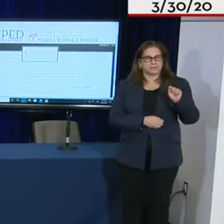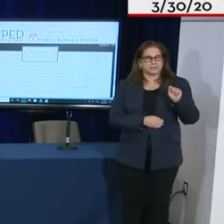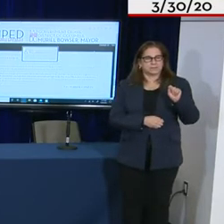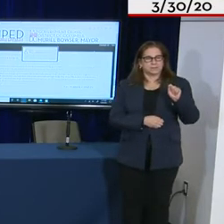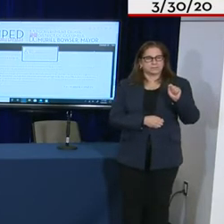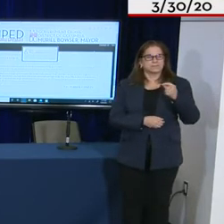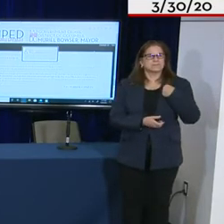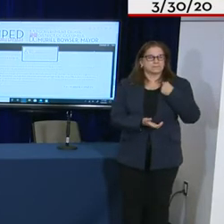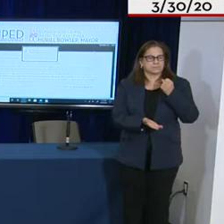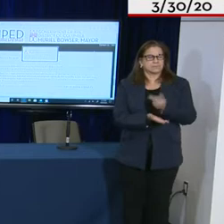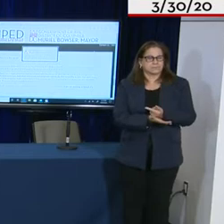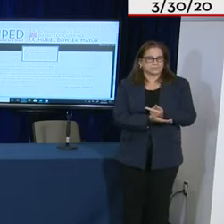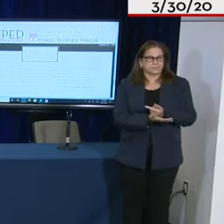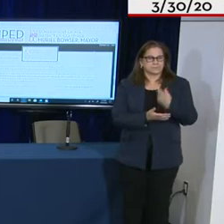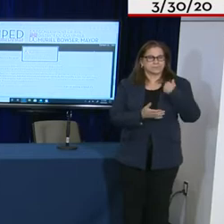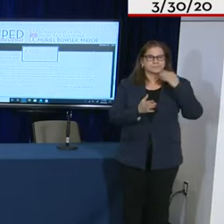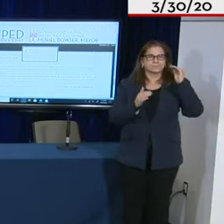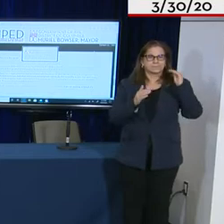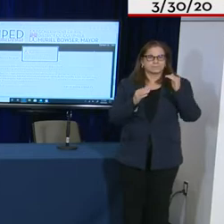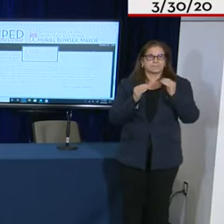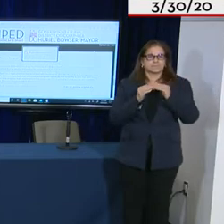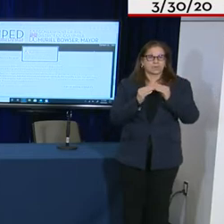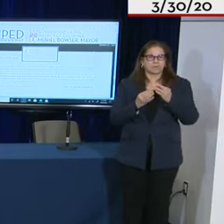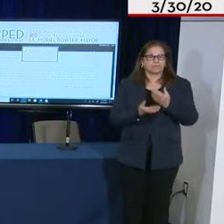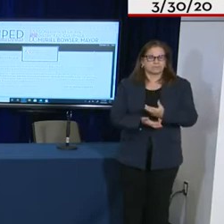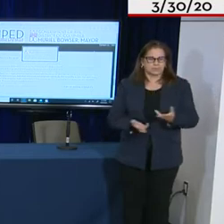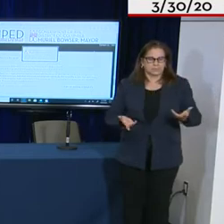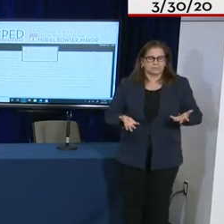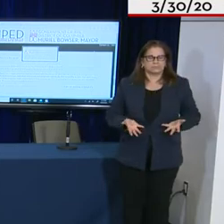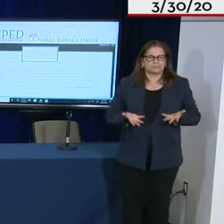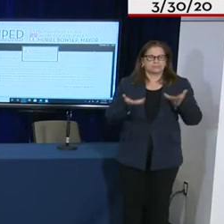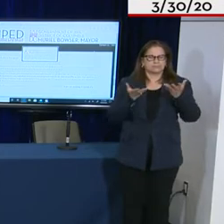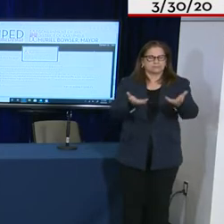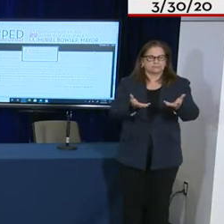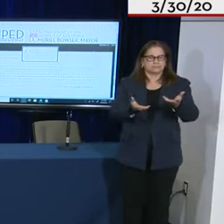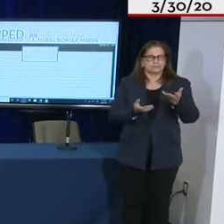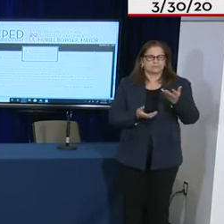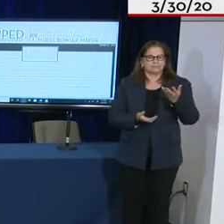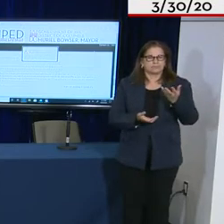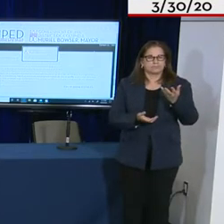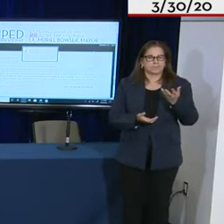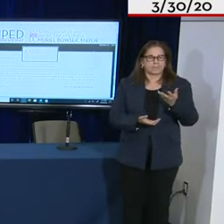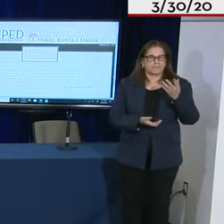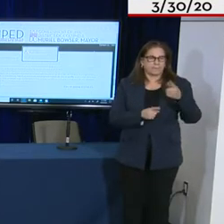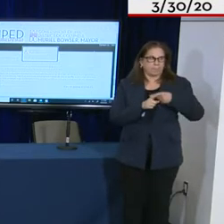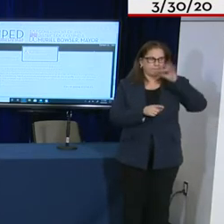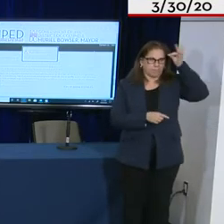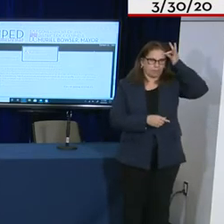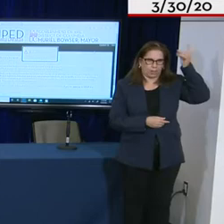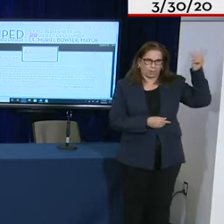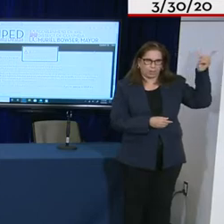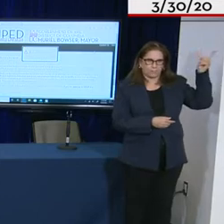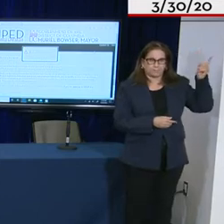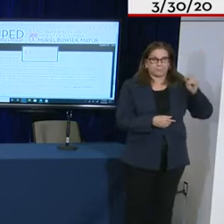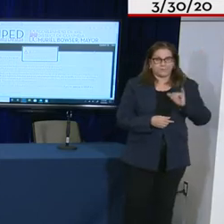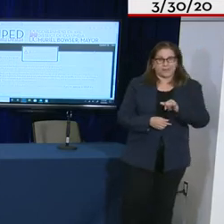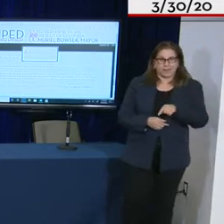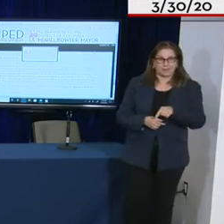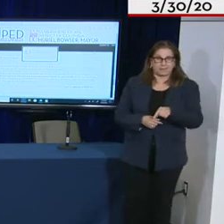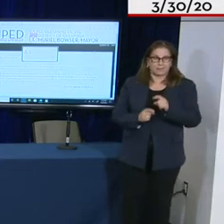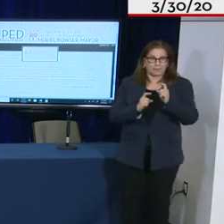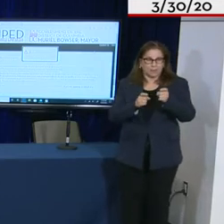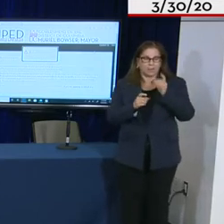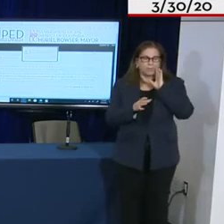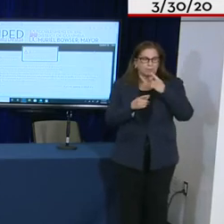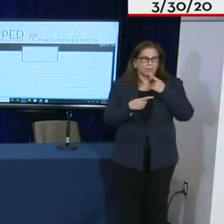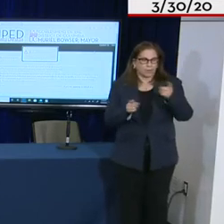coming down from the federal government with regard to grants were announced that are also attached to